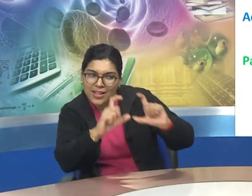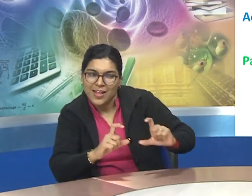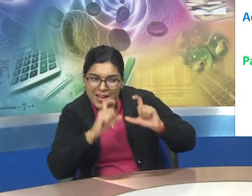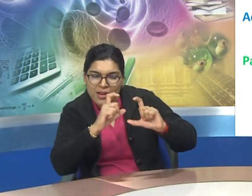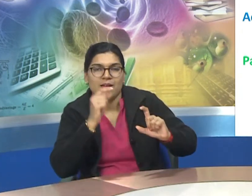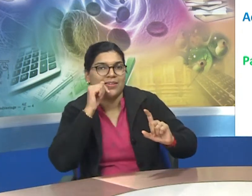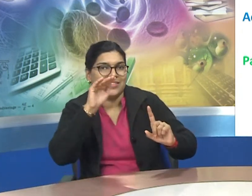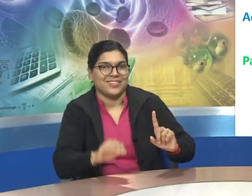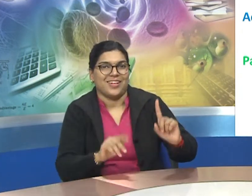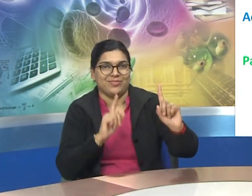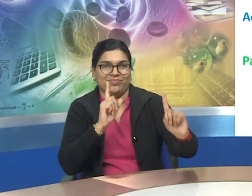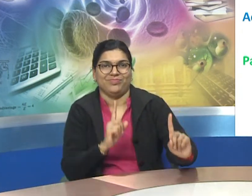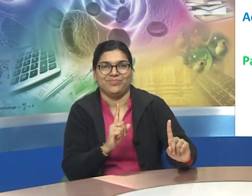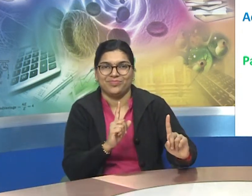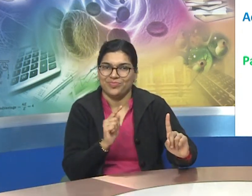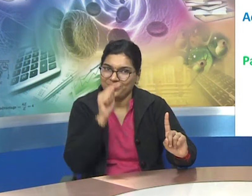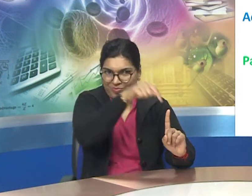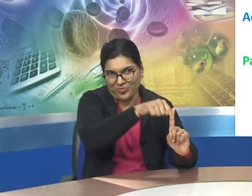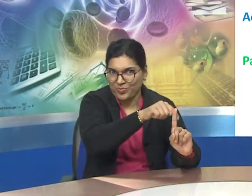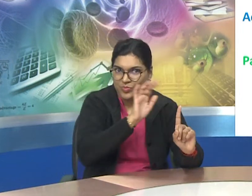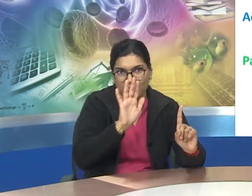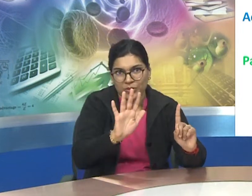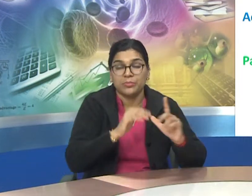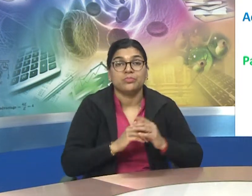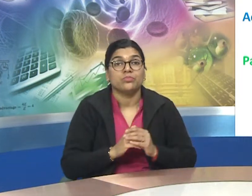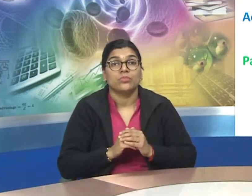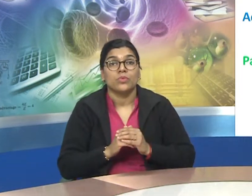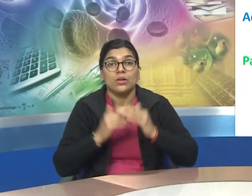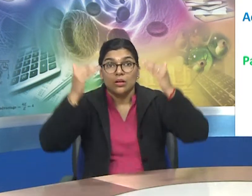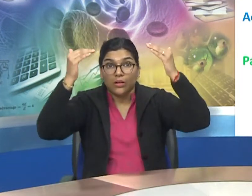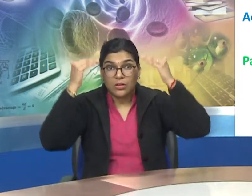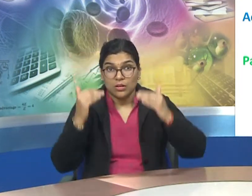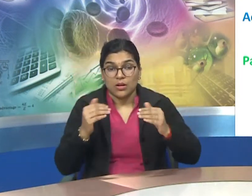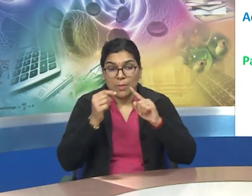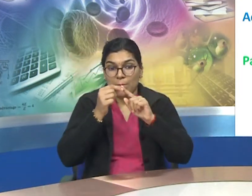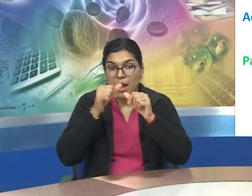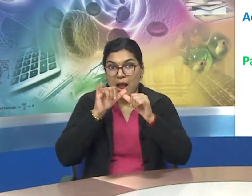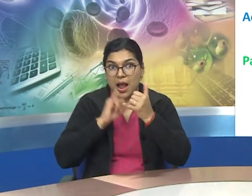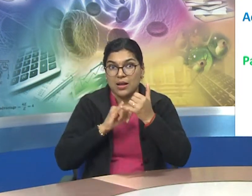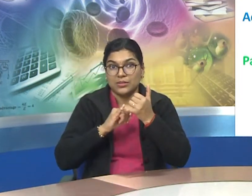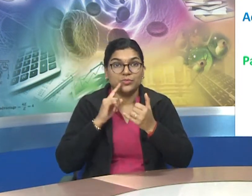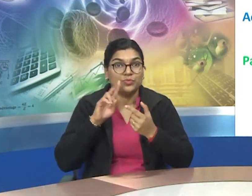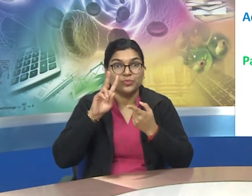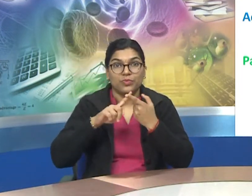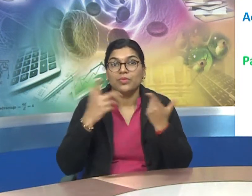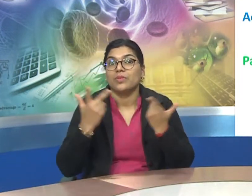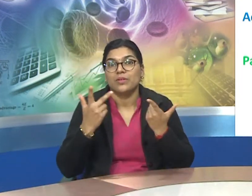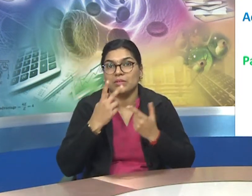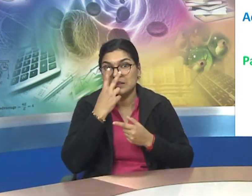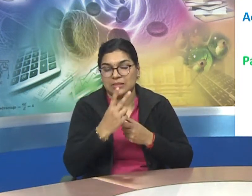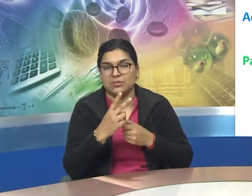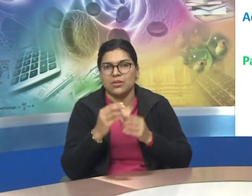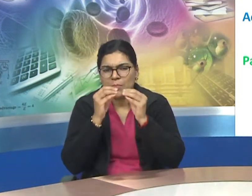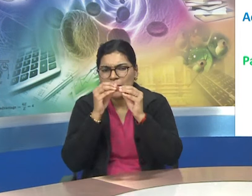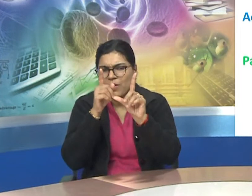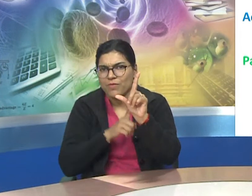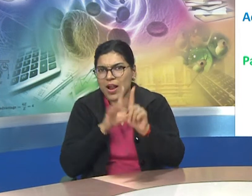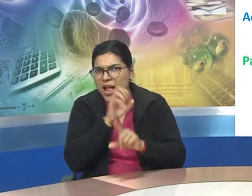Here the grandmother is taking care of the boy. In the passive statement, if you see this